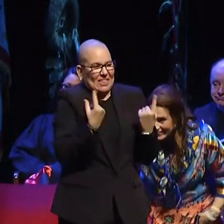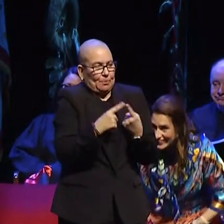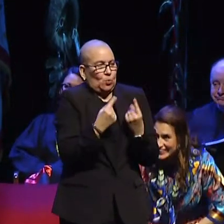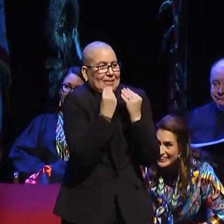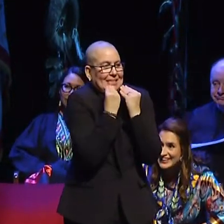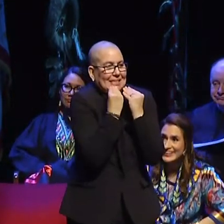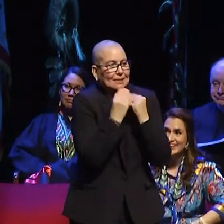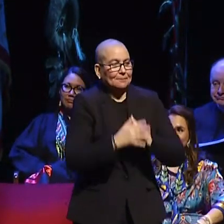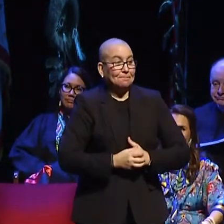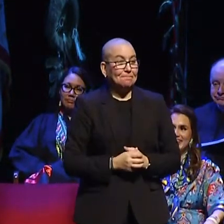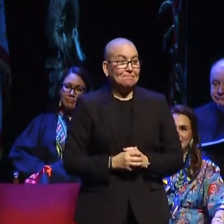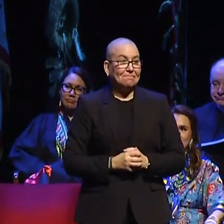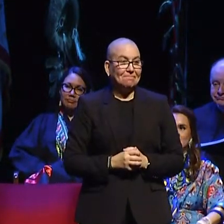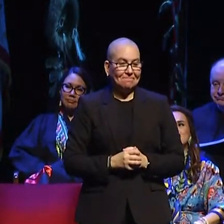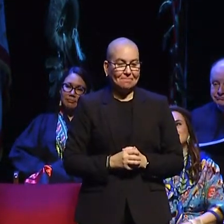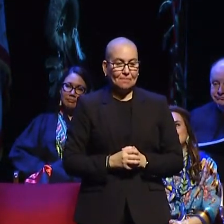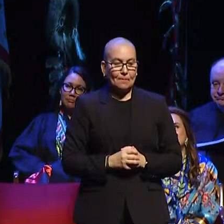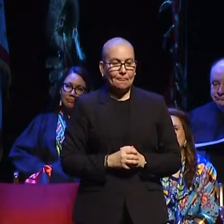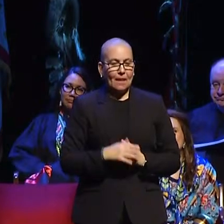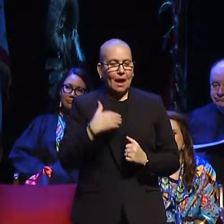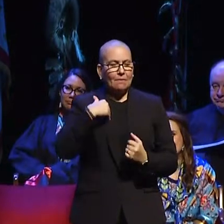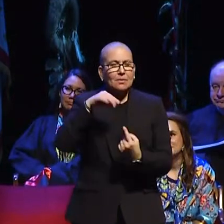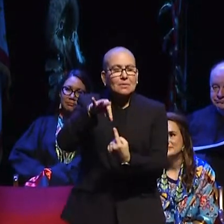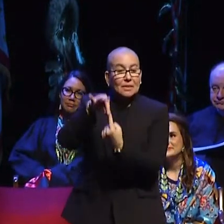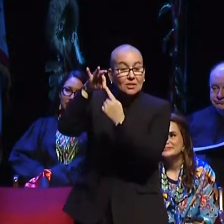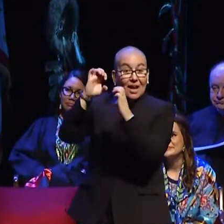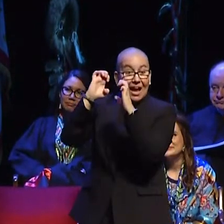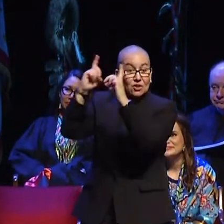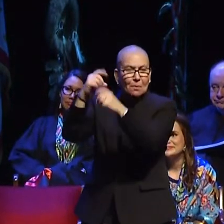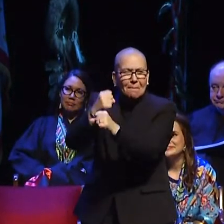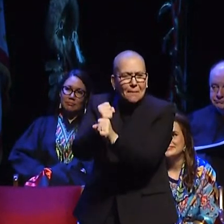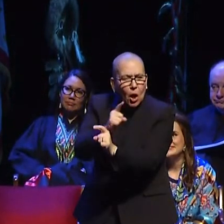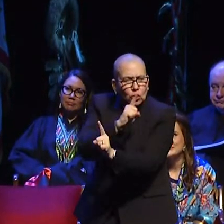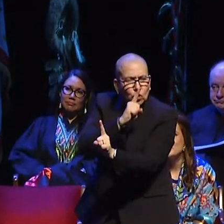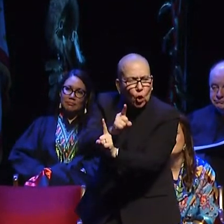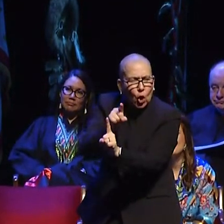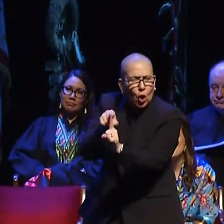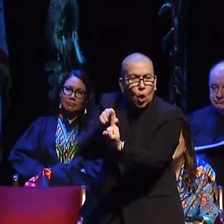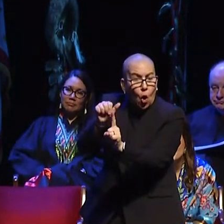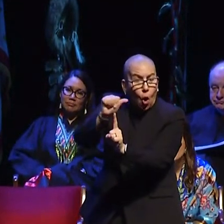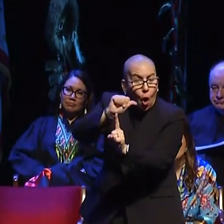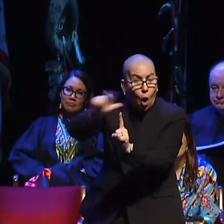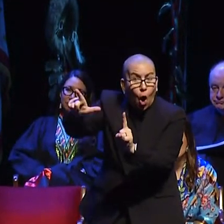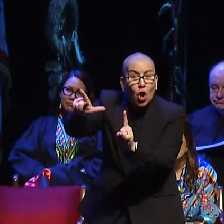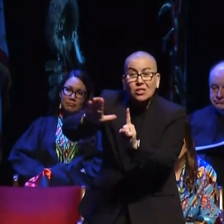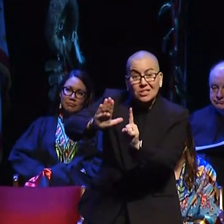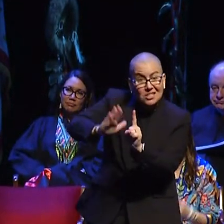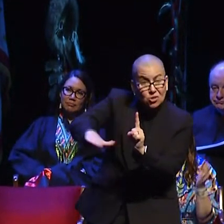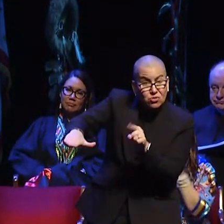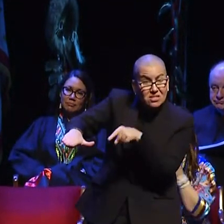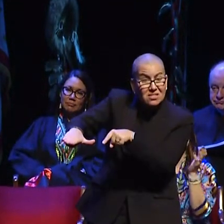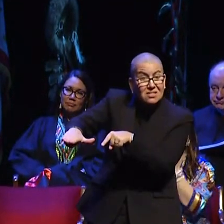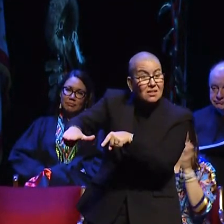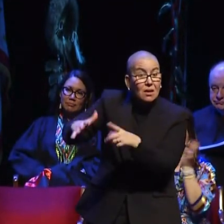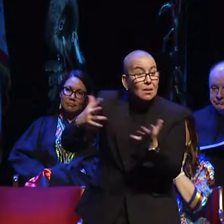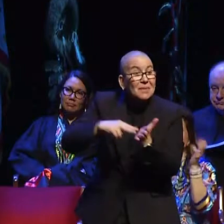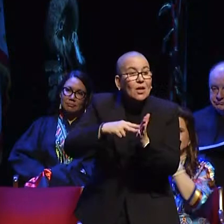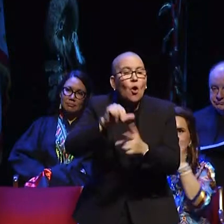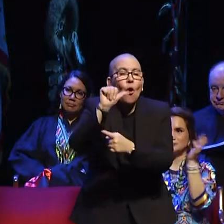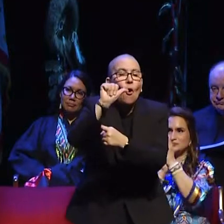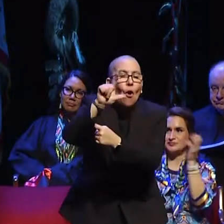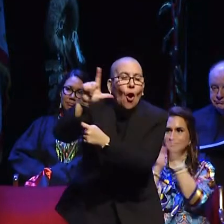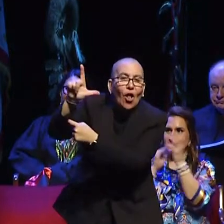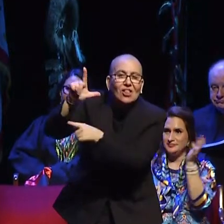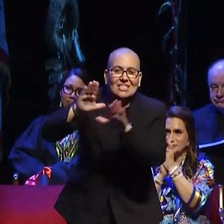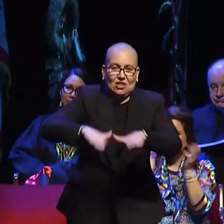We will fund special education to make sure when we say every child, we mean every child has the resources